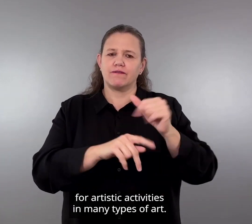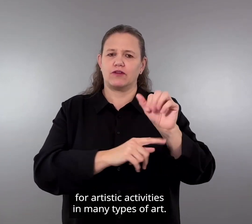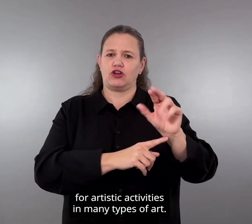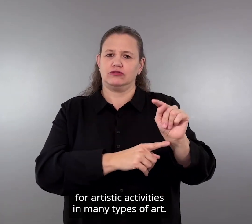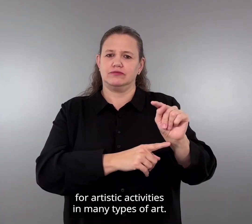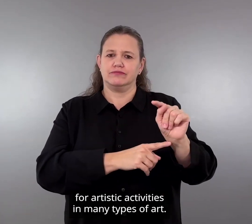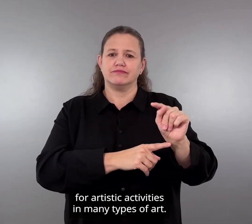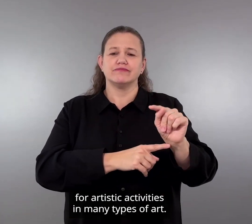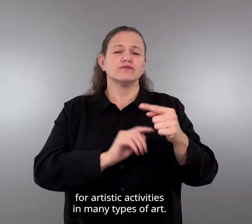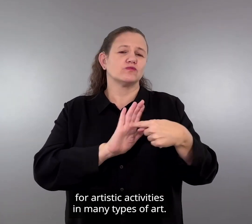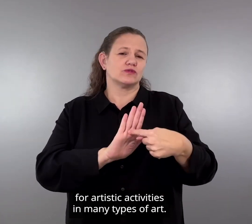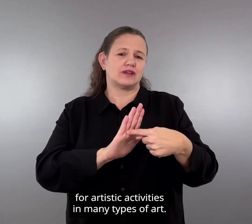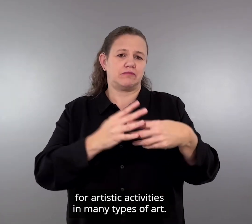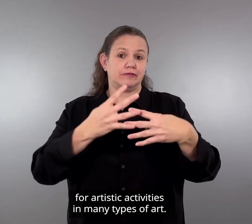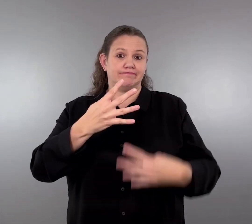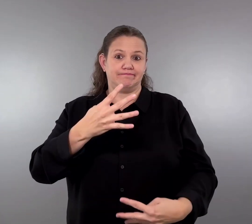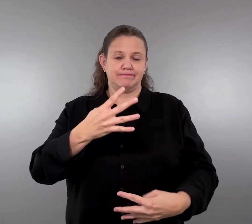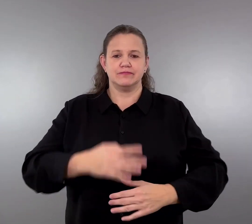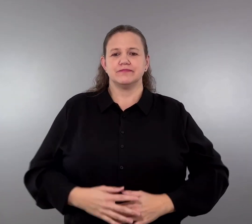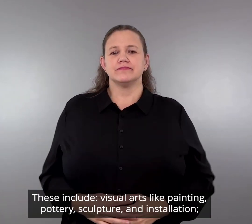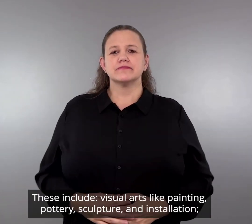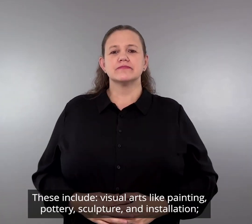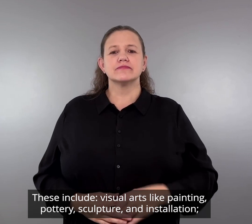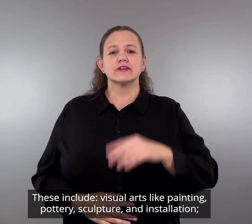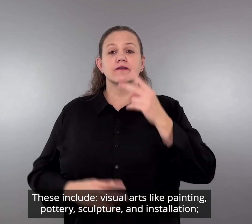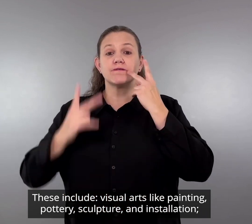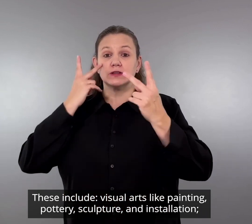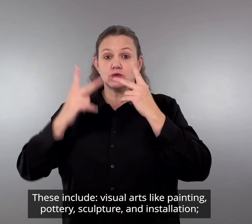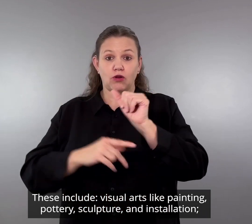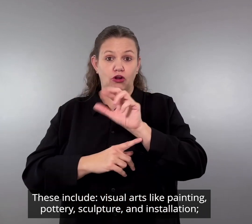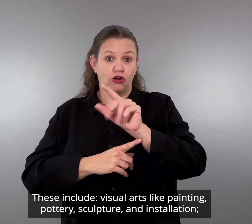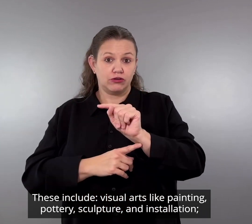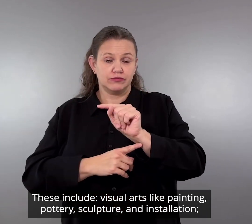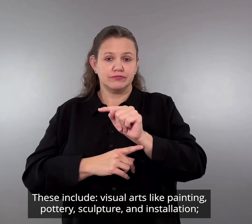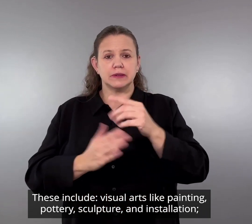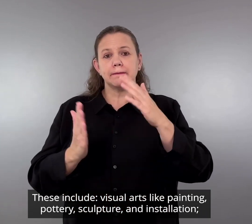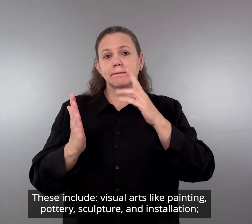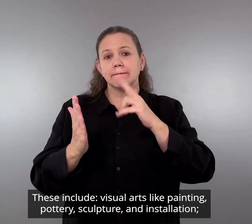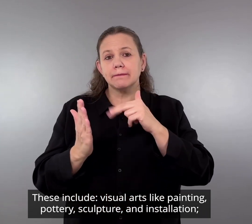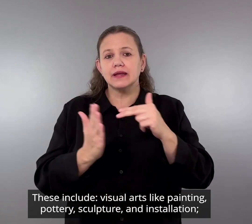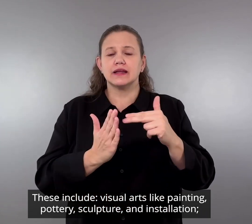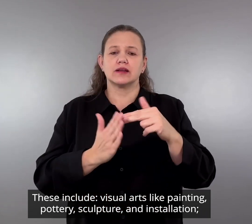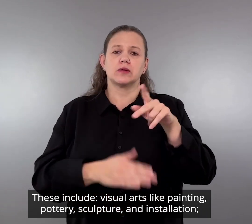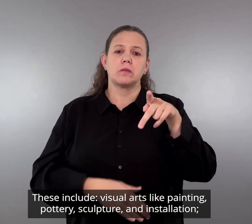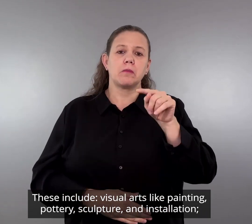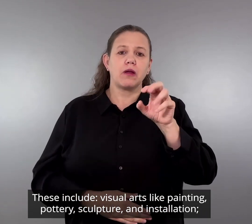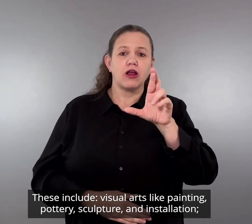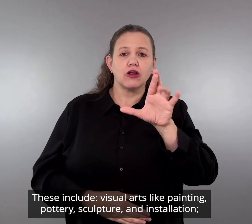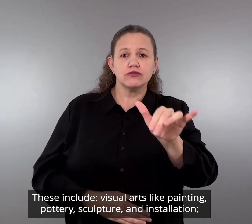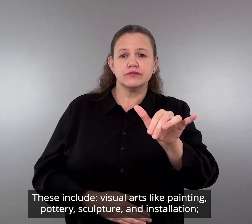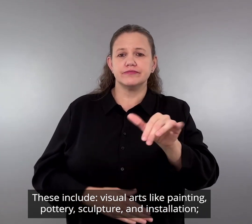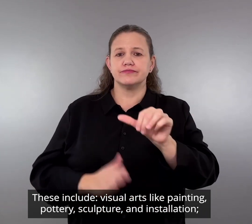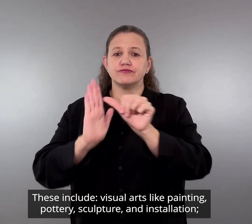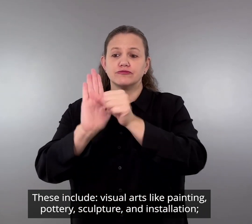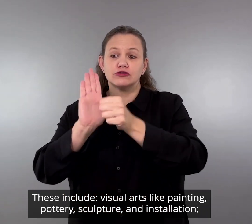activities in many types of art. These include visual arts like painting, pottery, sculpture,